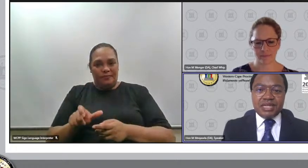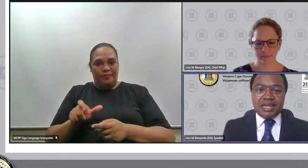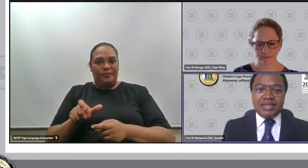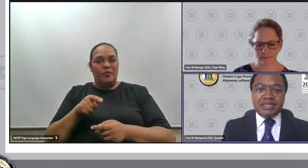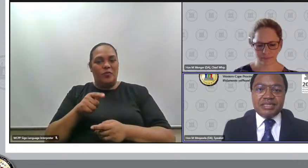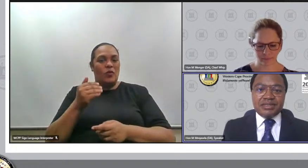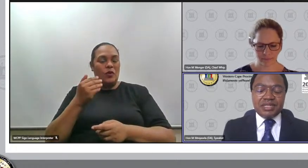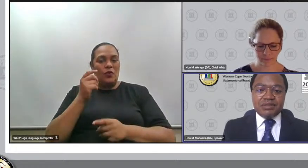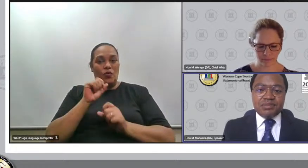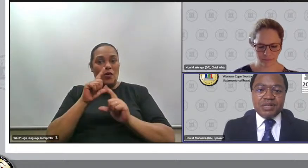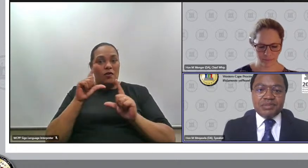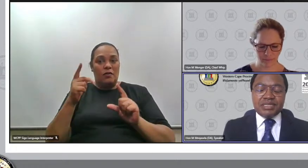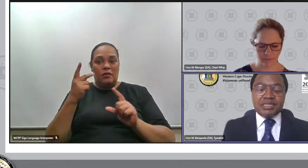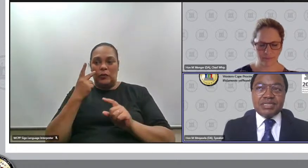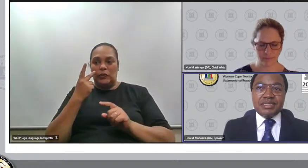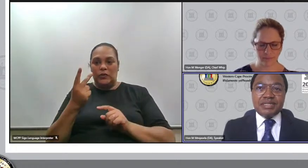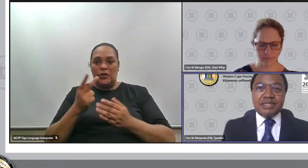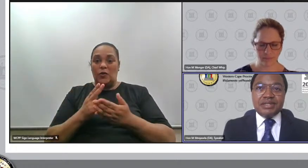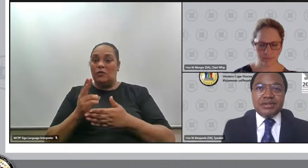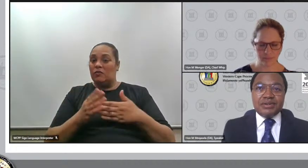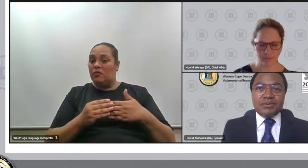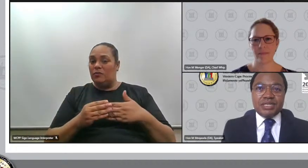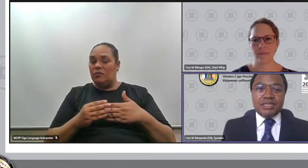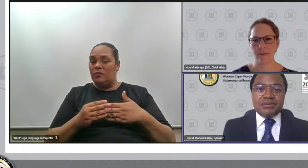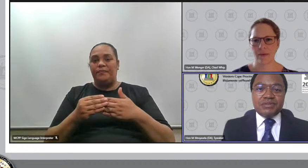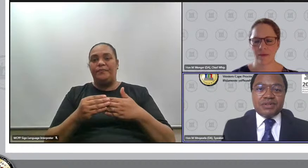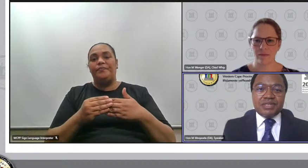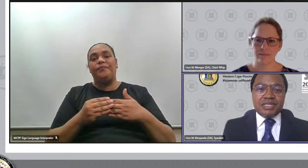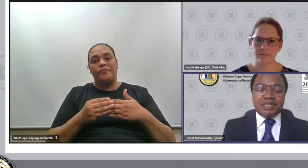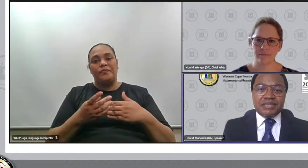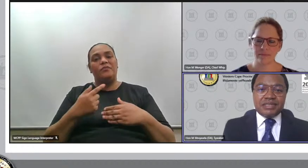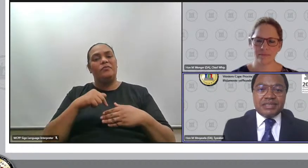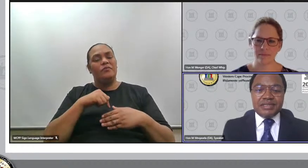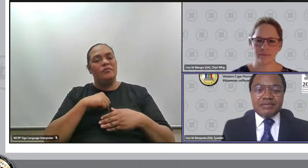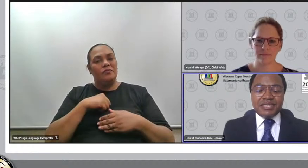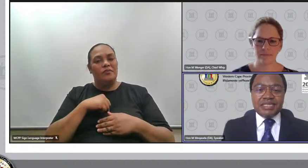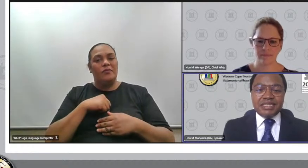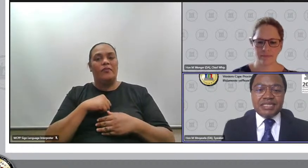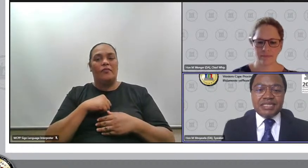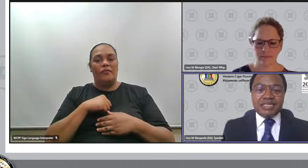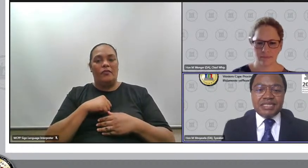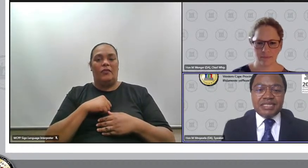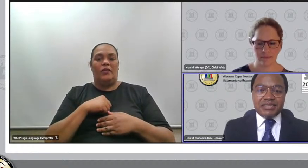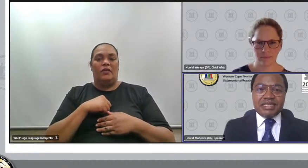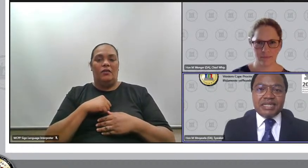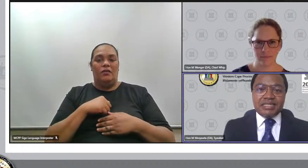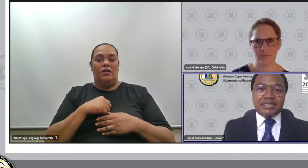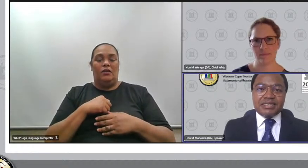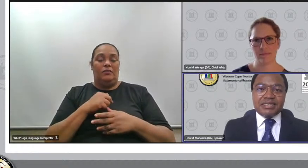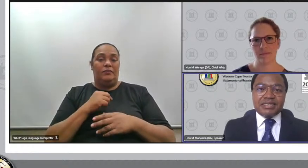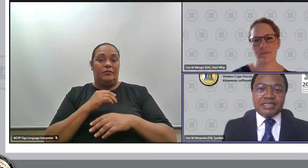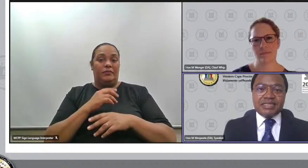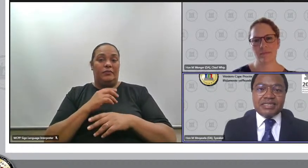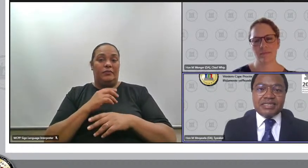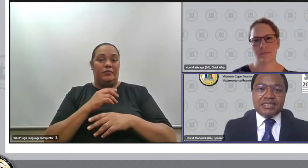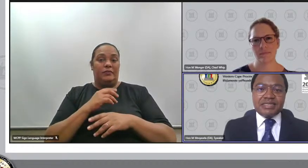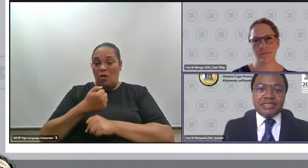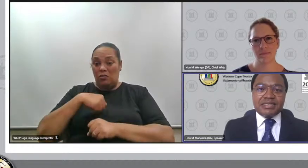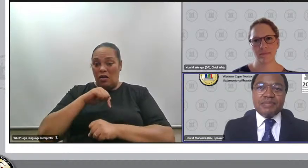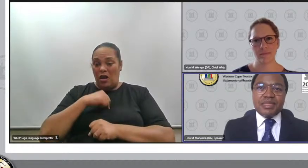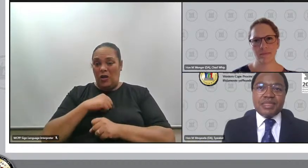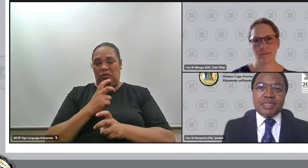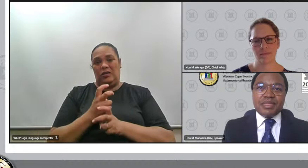also realize, and honorable members, we've got a very difficult task when